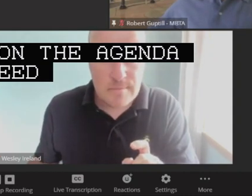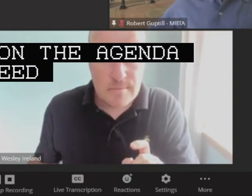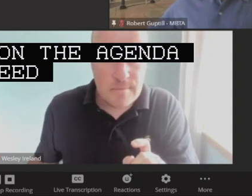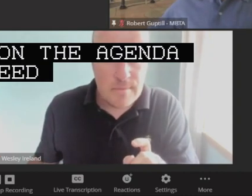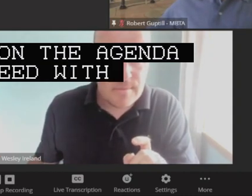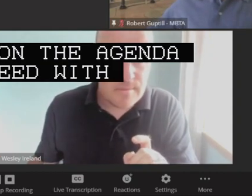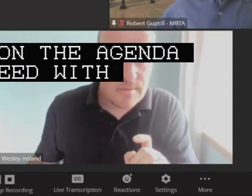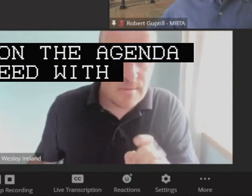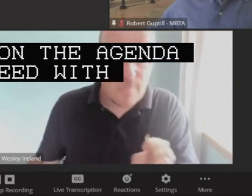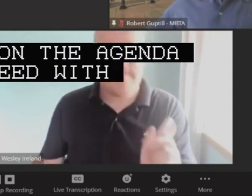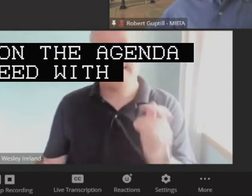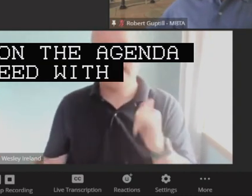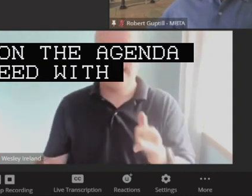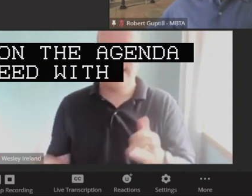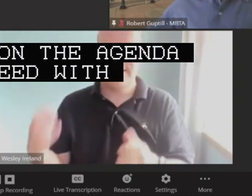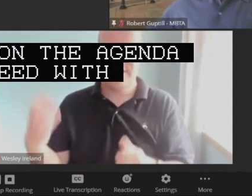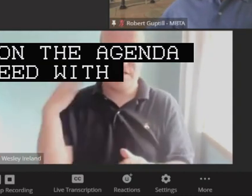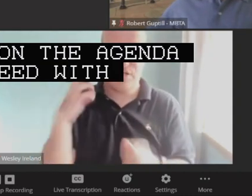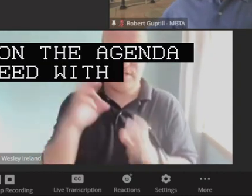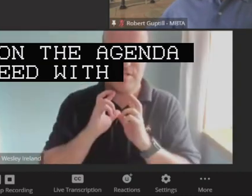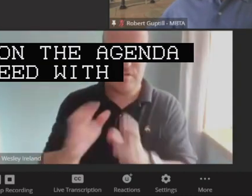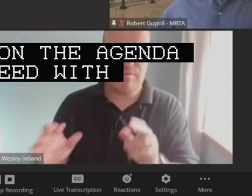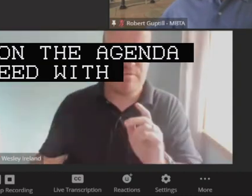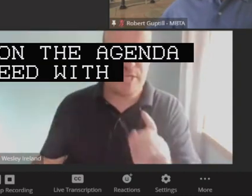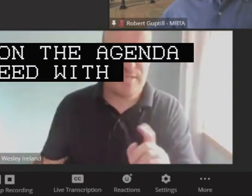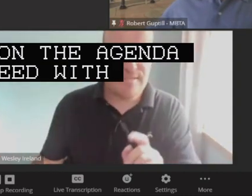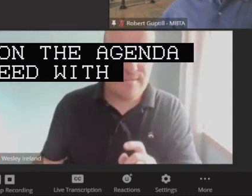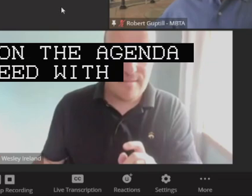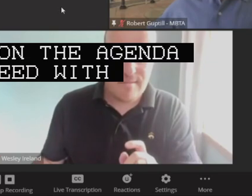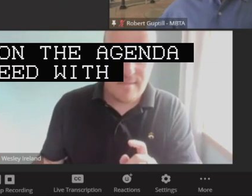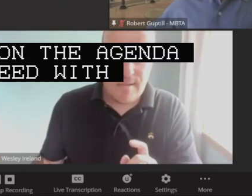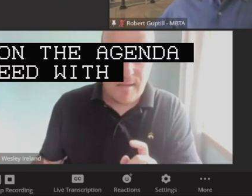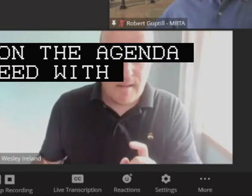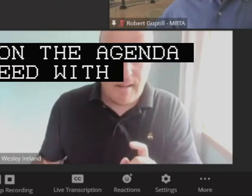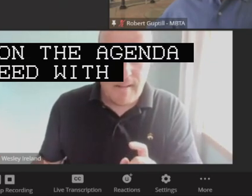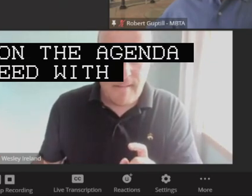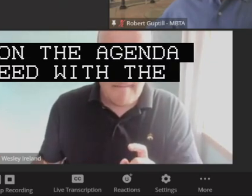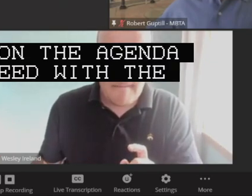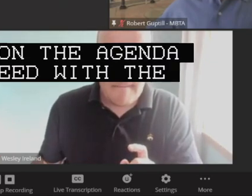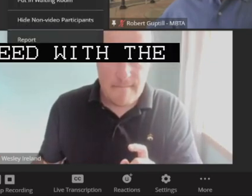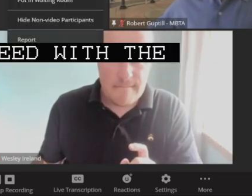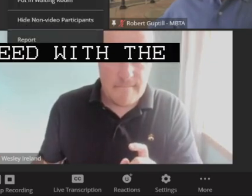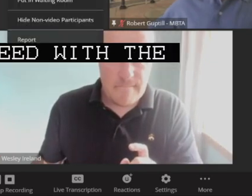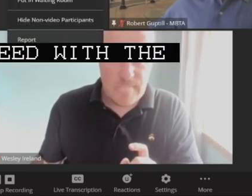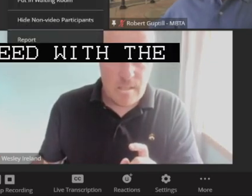looks like it is, right, it's the chair's report.